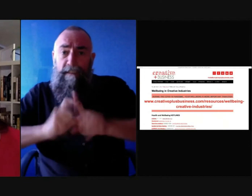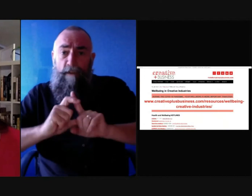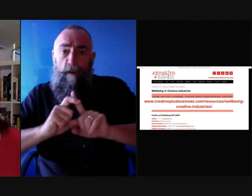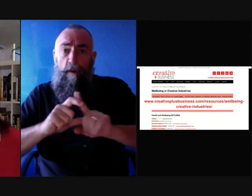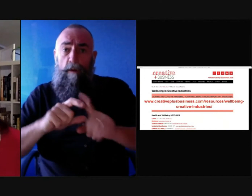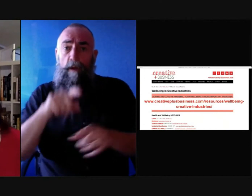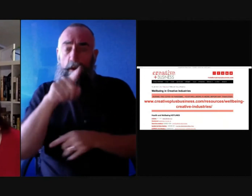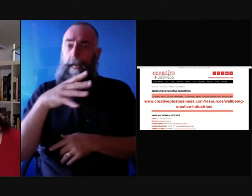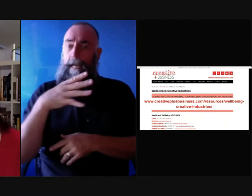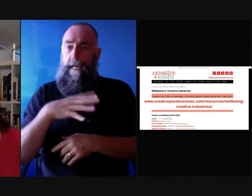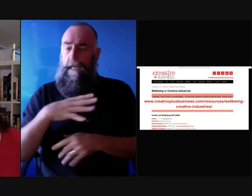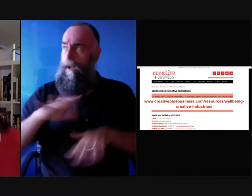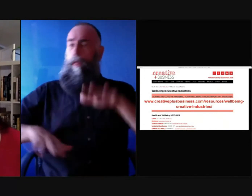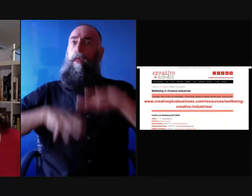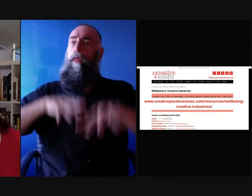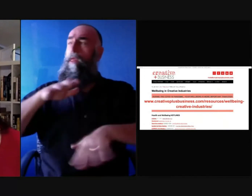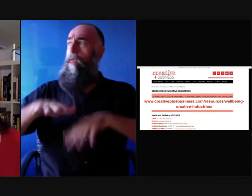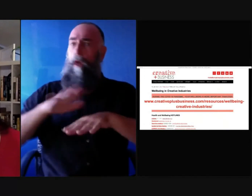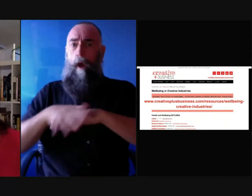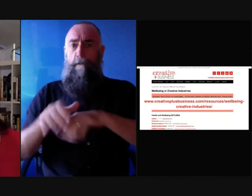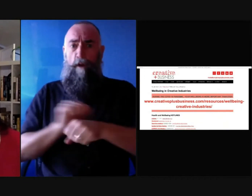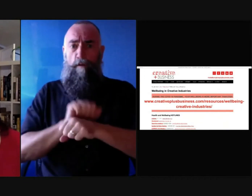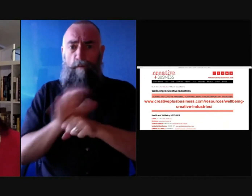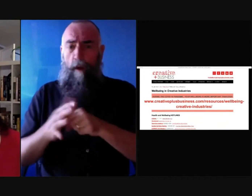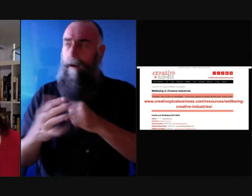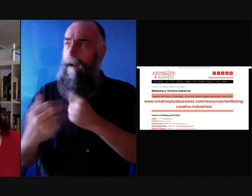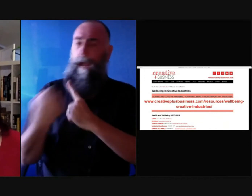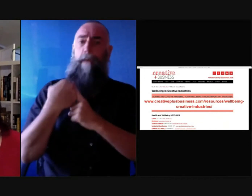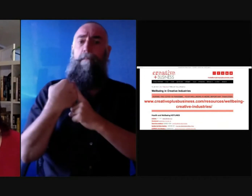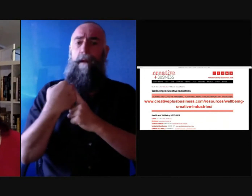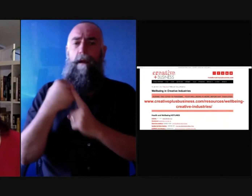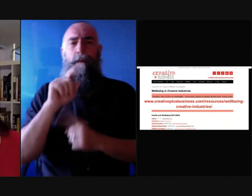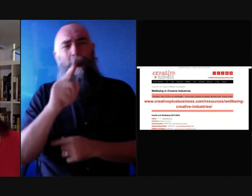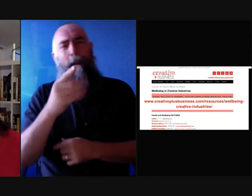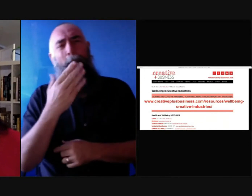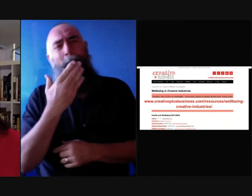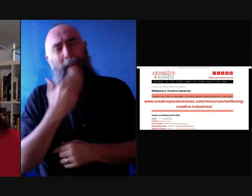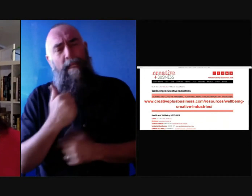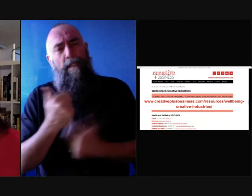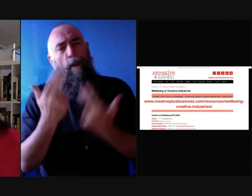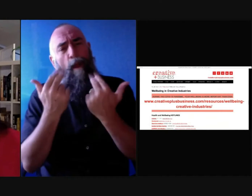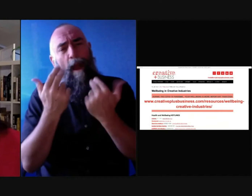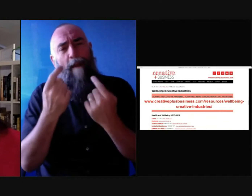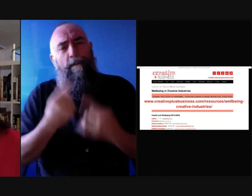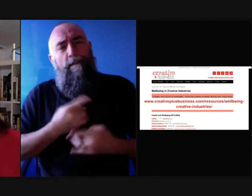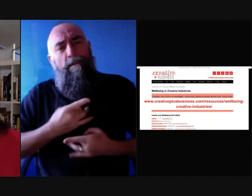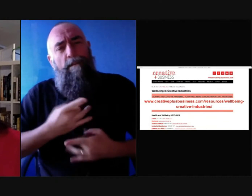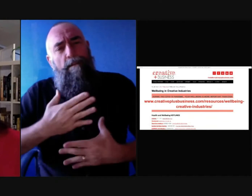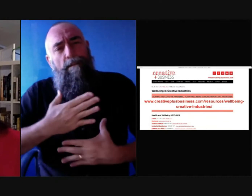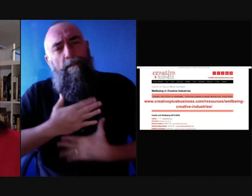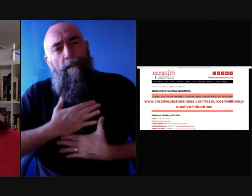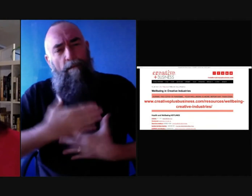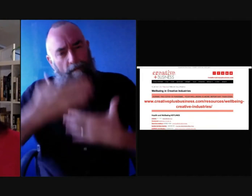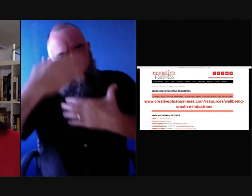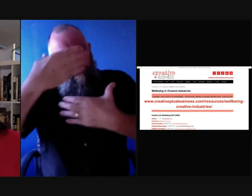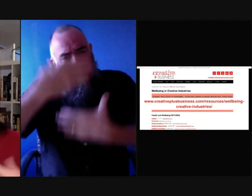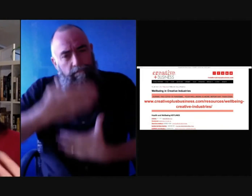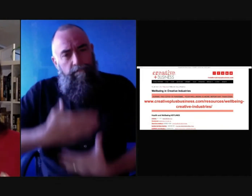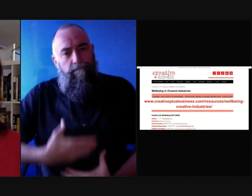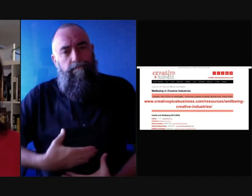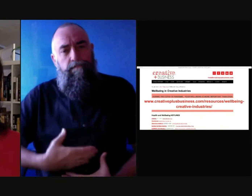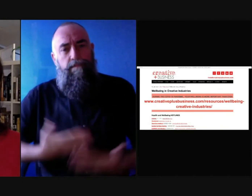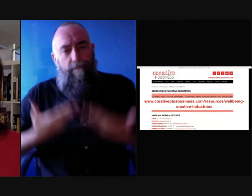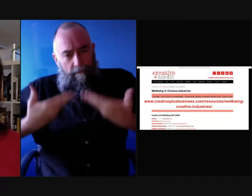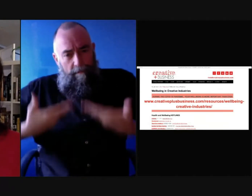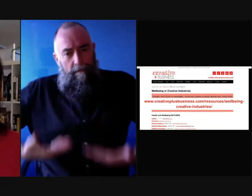with what's happening and try all these new things, please be kind to yourselves. I've noticed a lot in the last month that quite a lot of